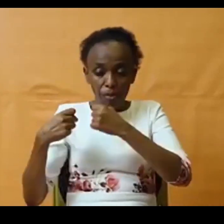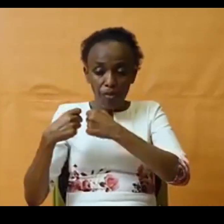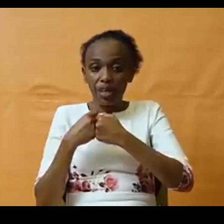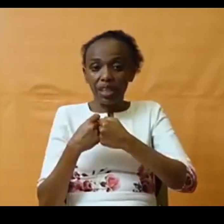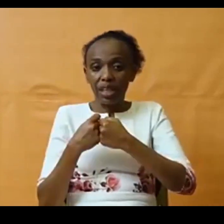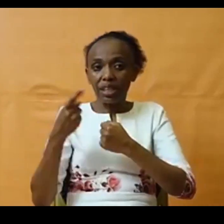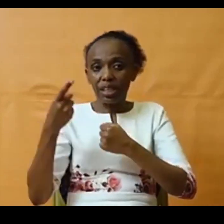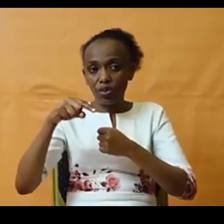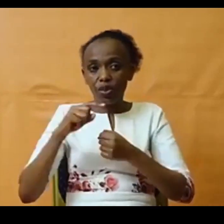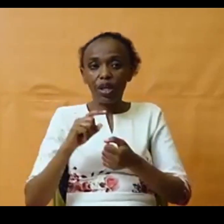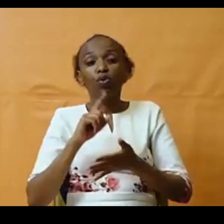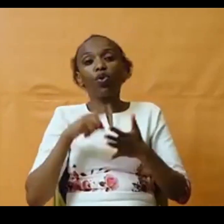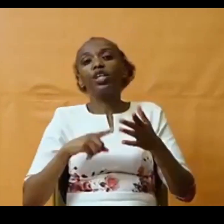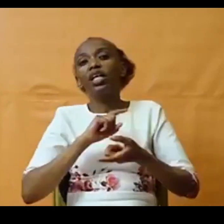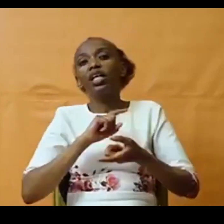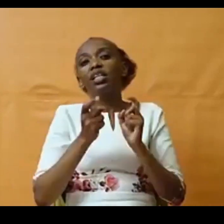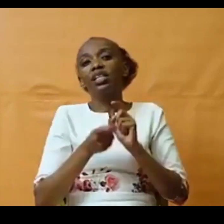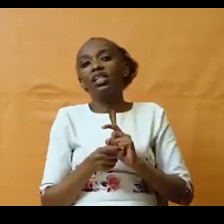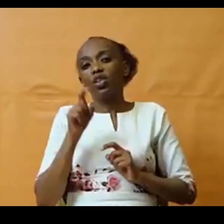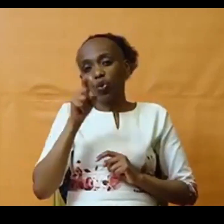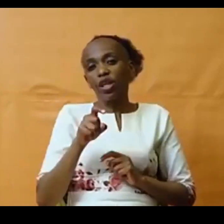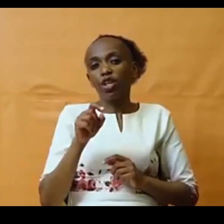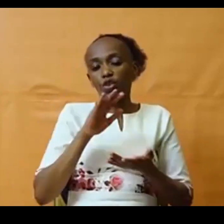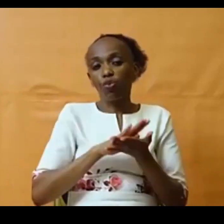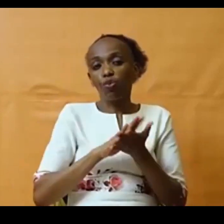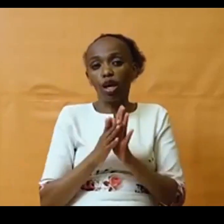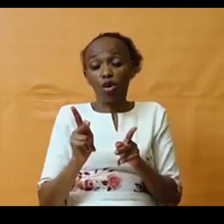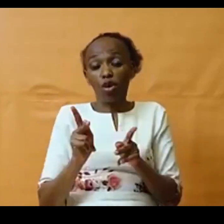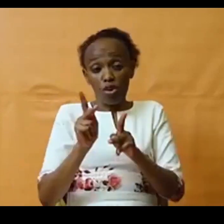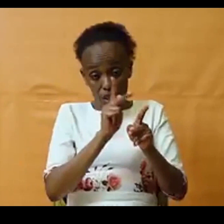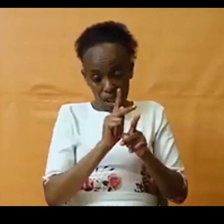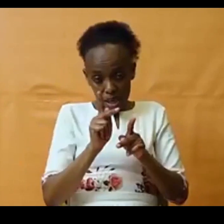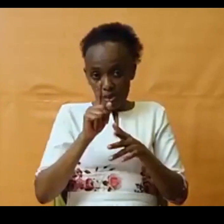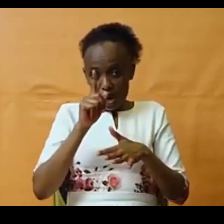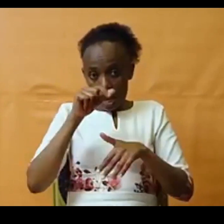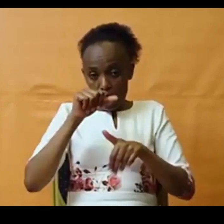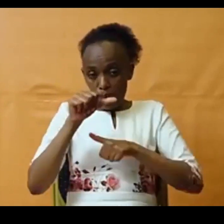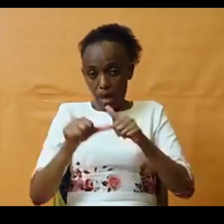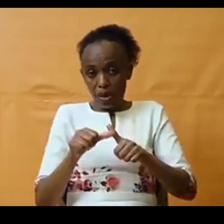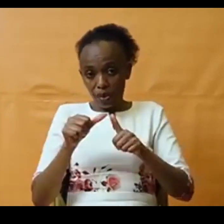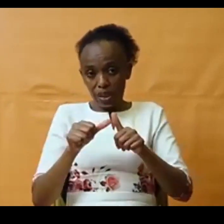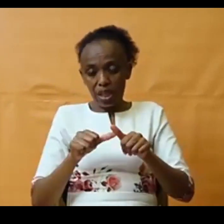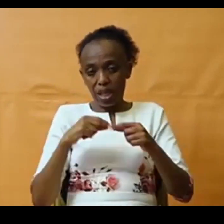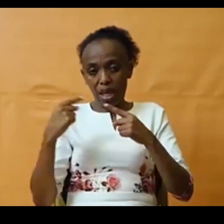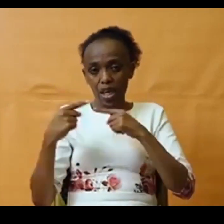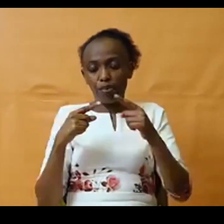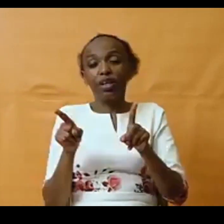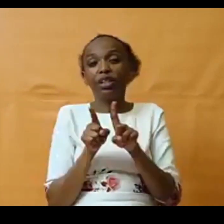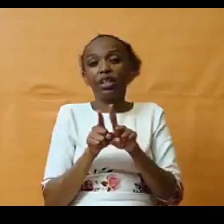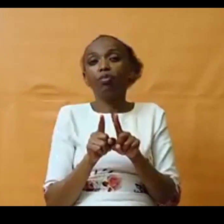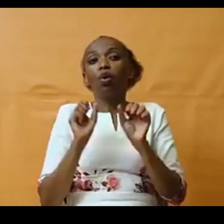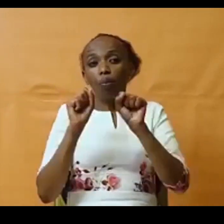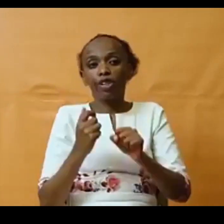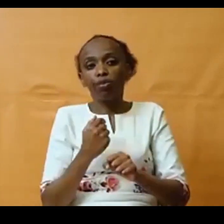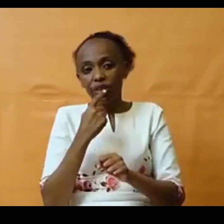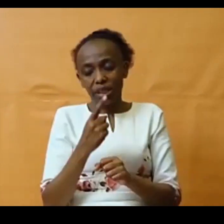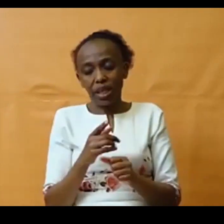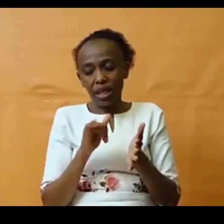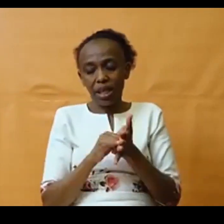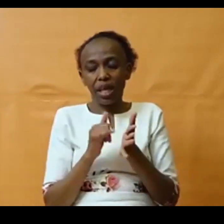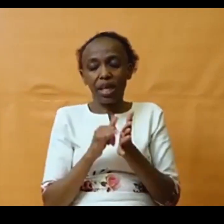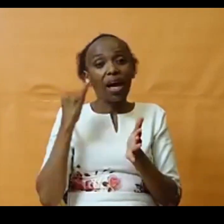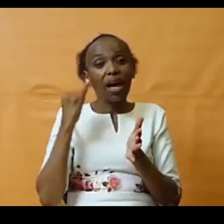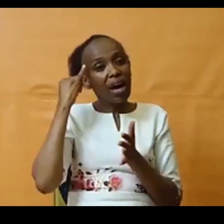adjustment. So we need to be very, very careful about those arguments. I would also say the idea